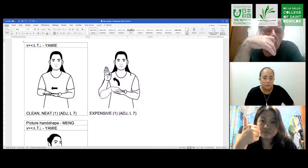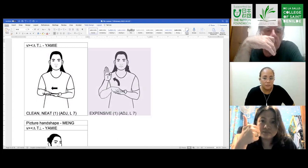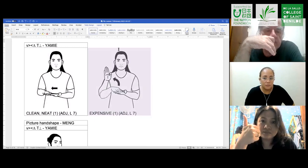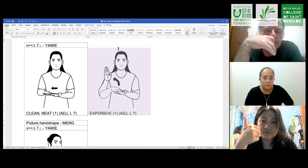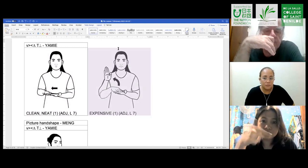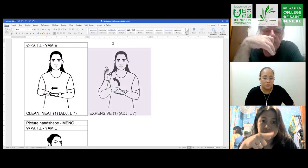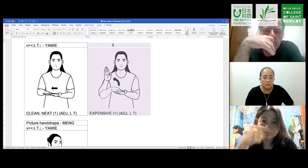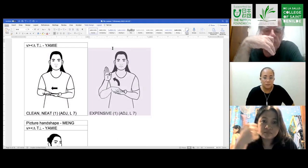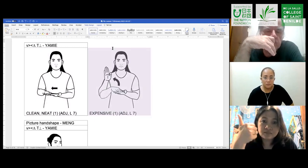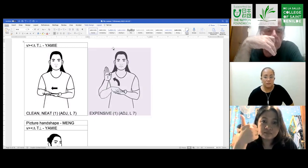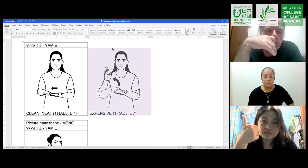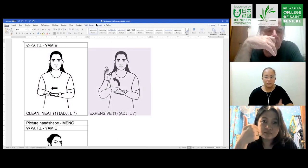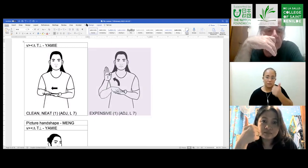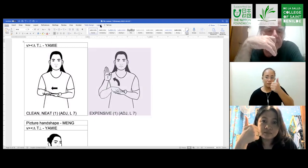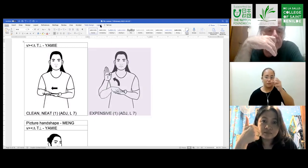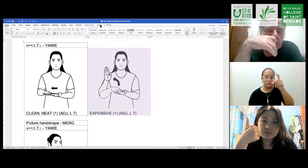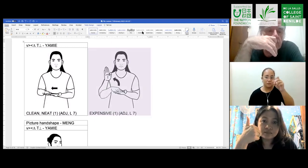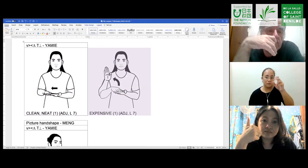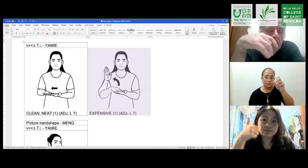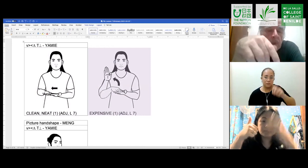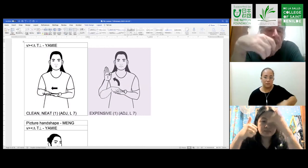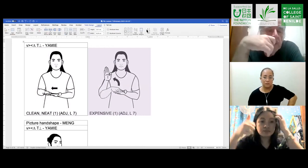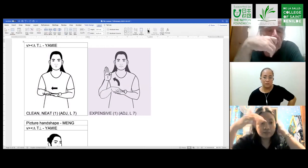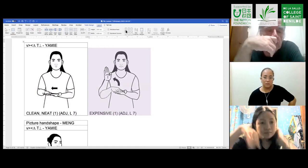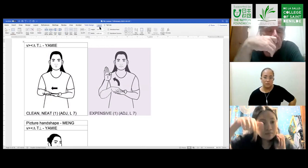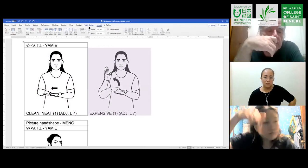Okay. Okay. Good. So let's go